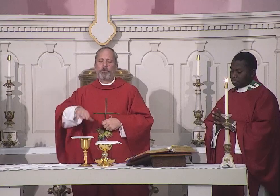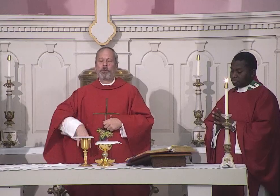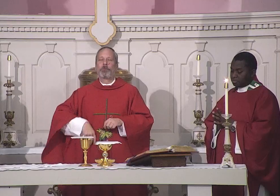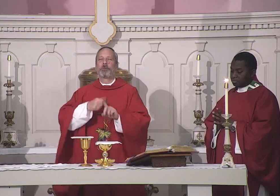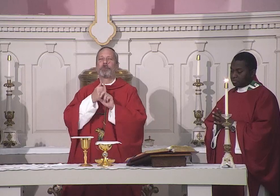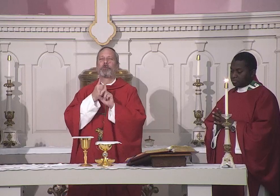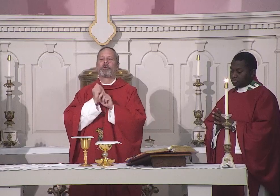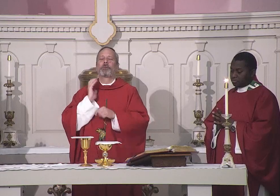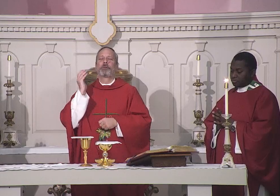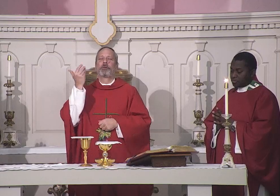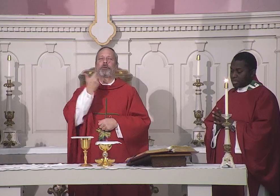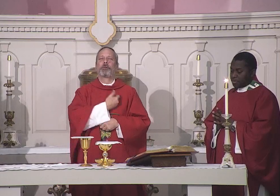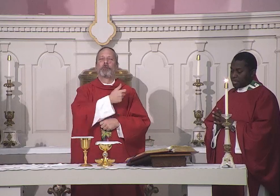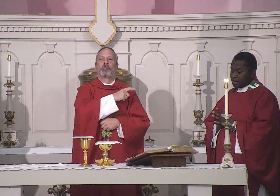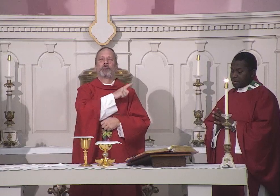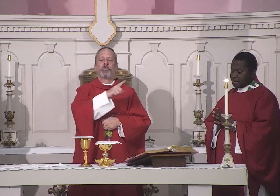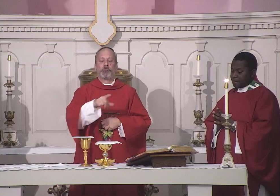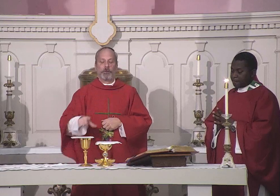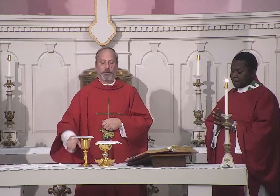Through Christ our Lord.